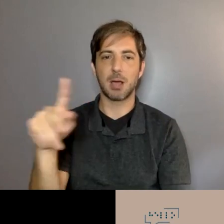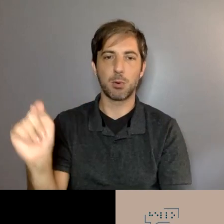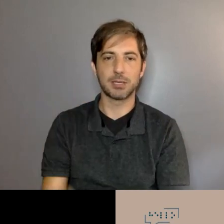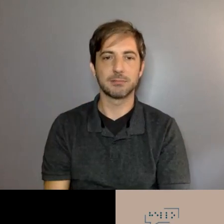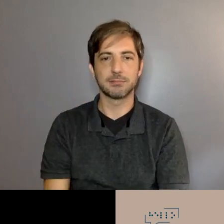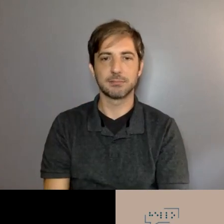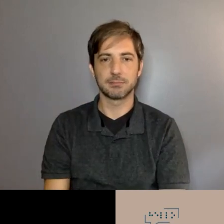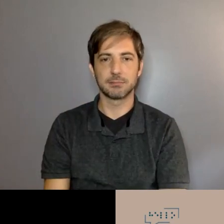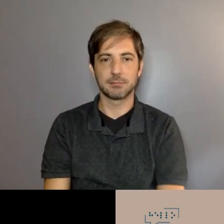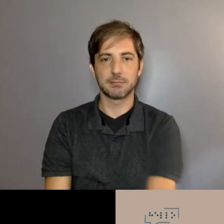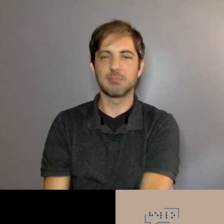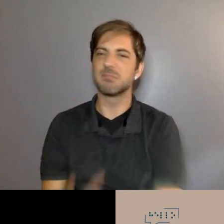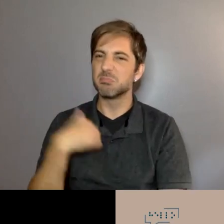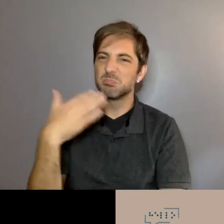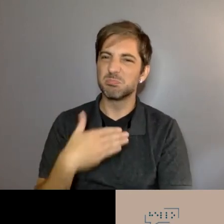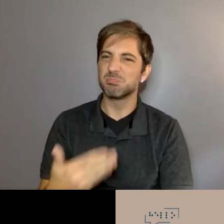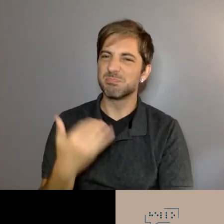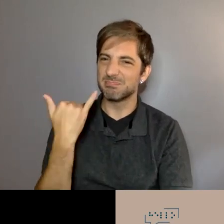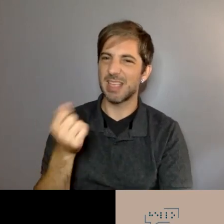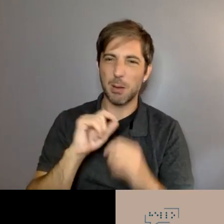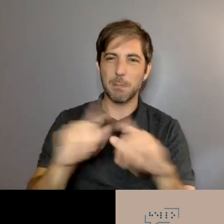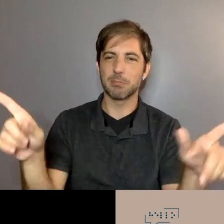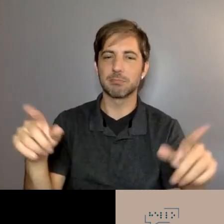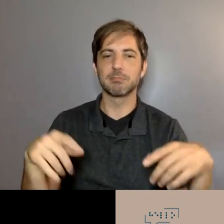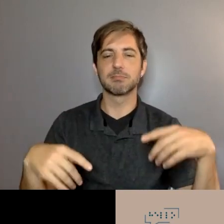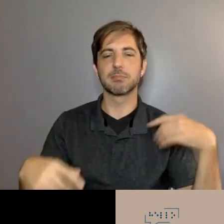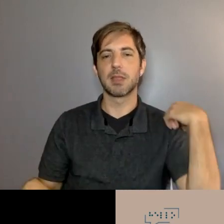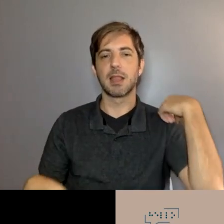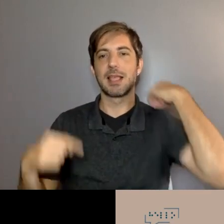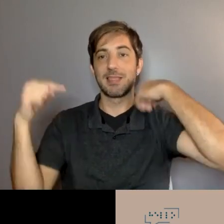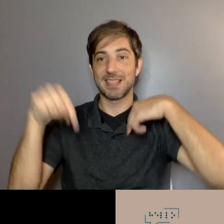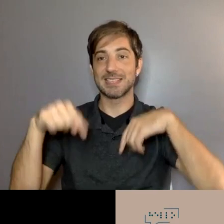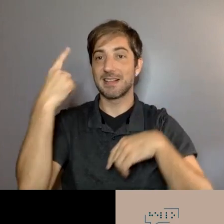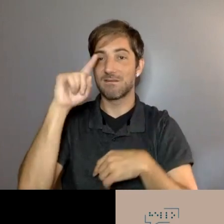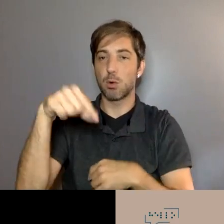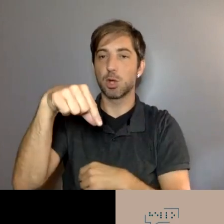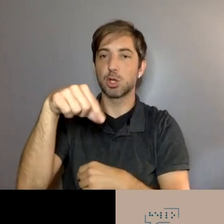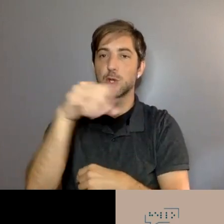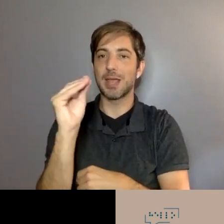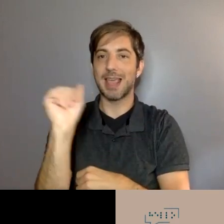I'm actually going to do that right now. This is for the Q&A session.